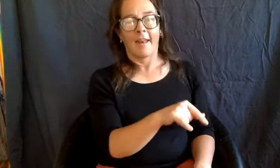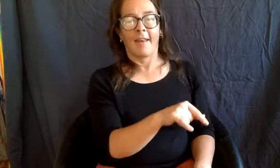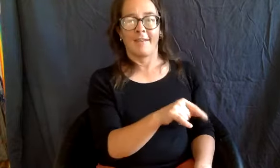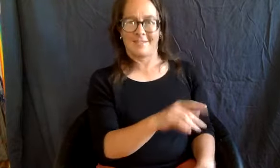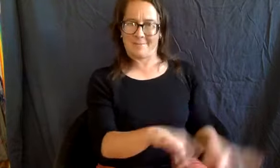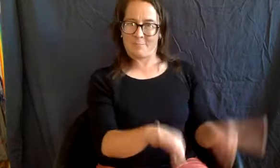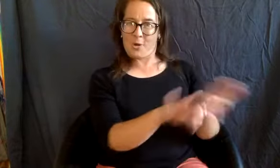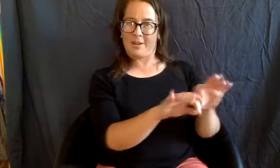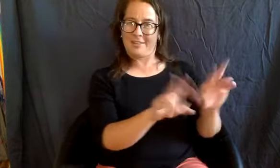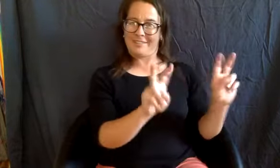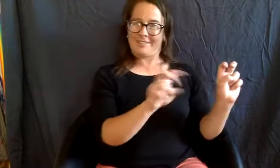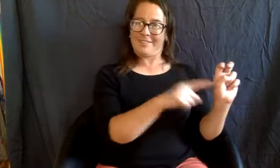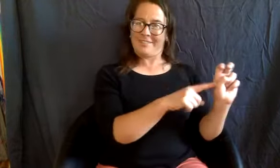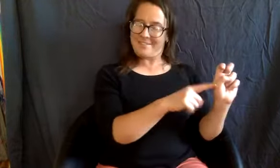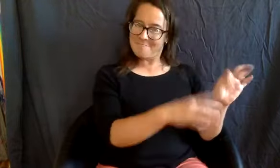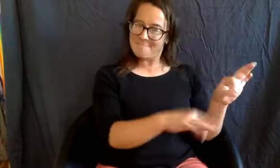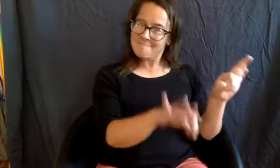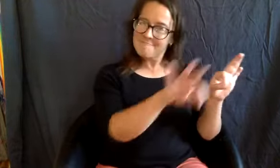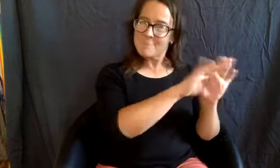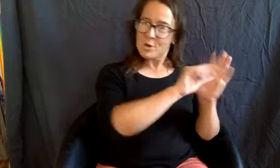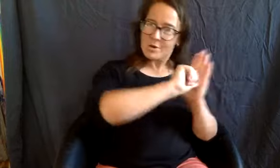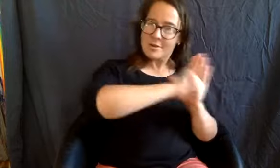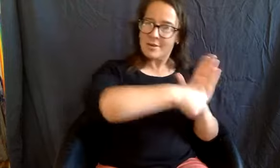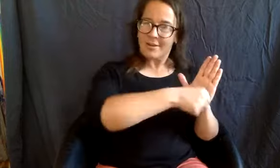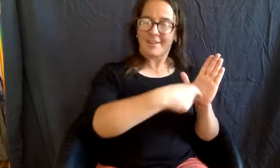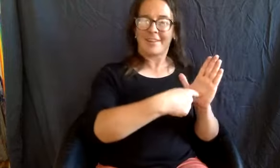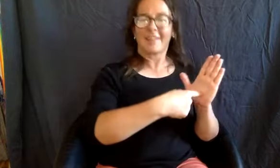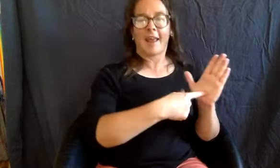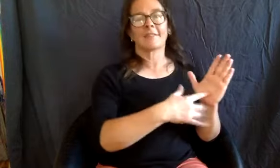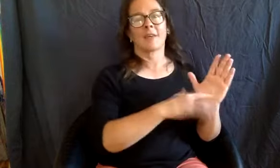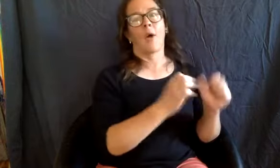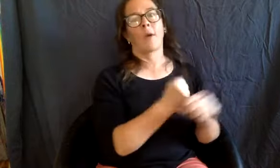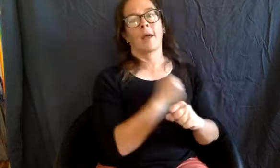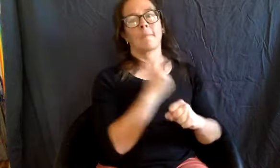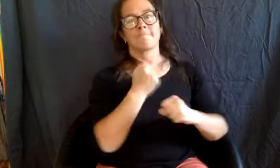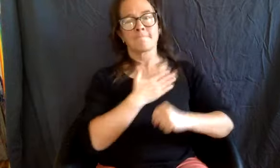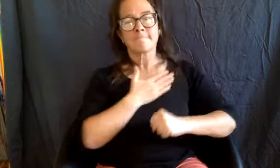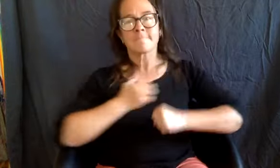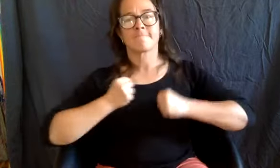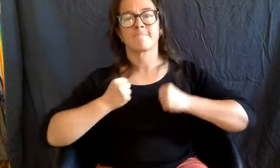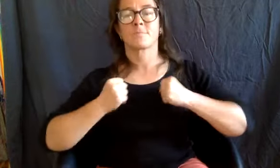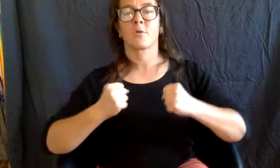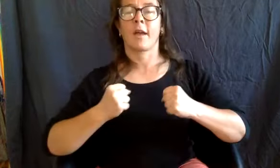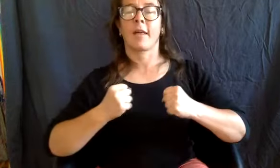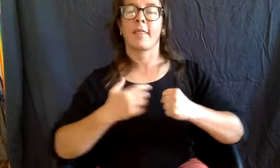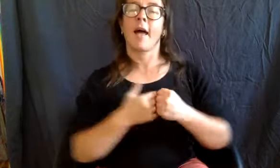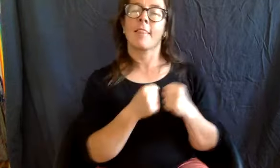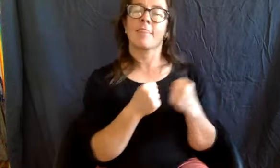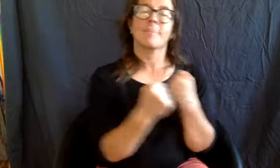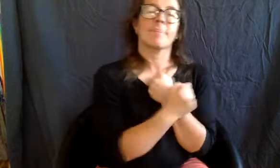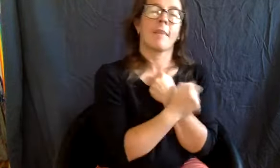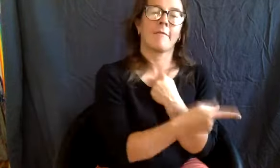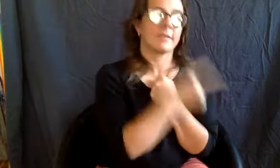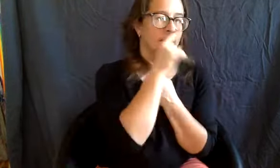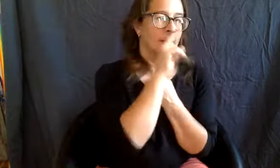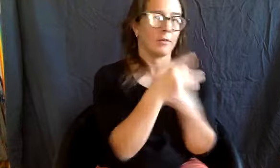is, drinking and doing drugs? Then I would love him if he was like, doing my dream thing, going to college, making me